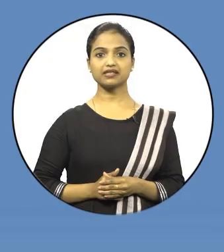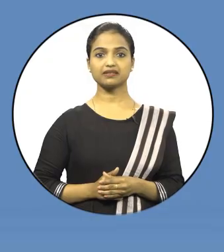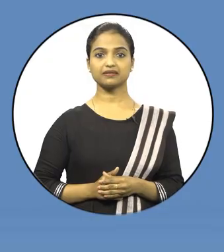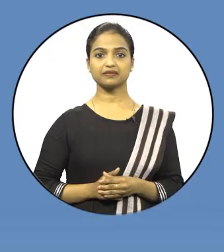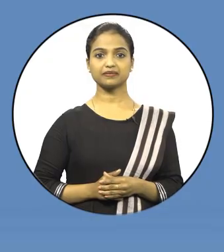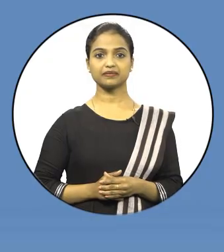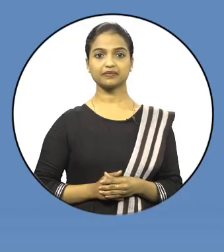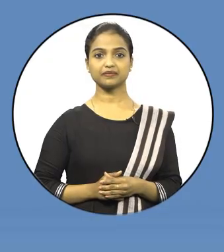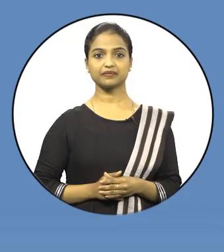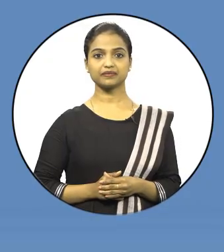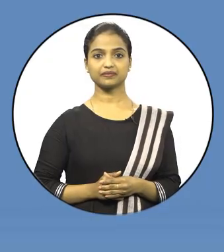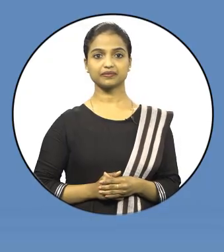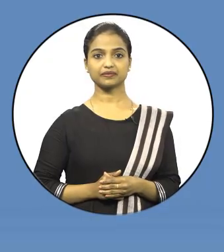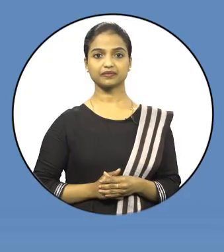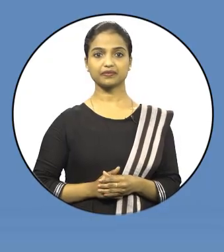pollutants,